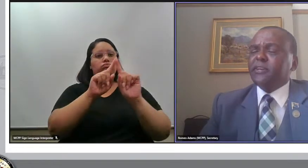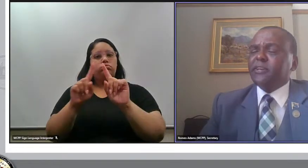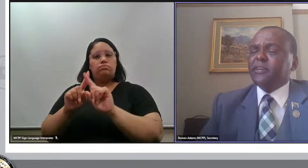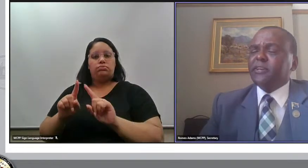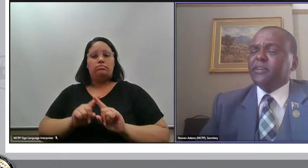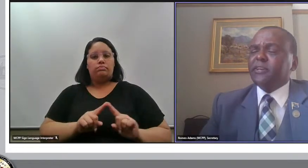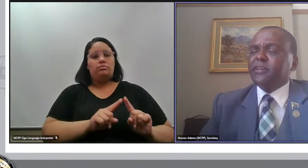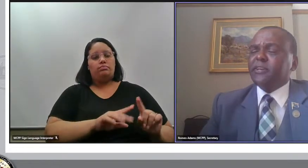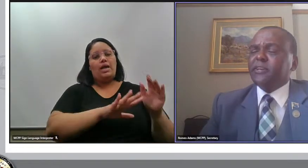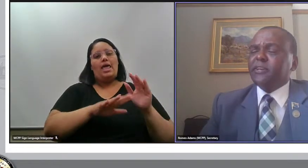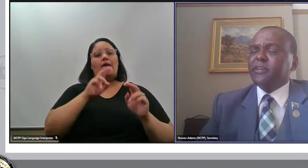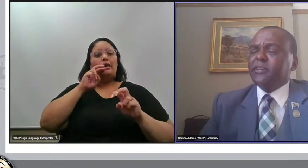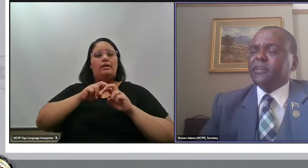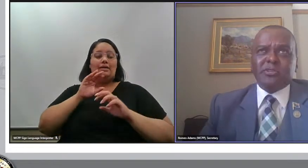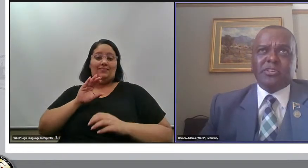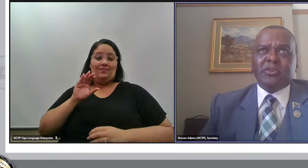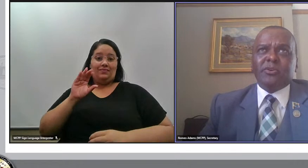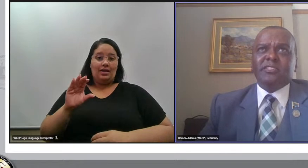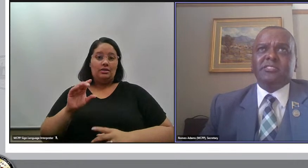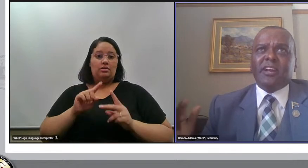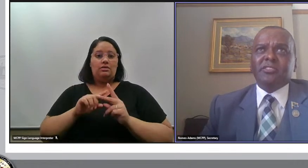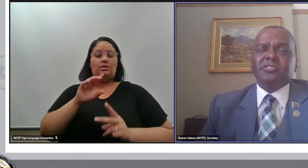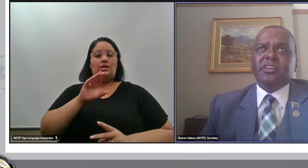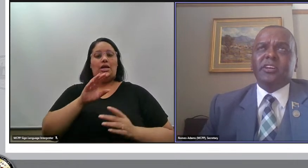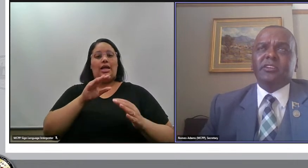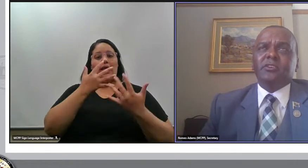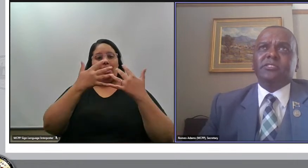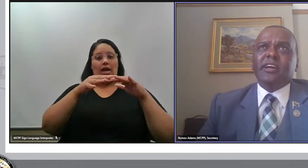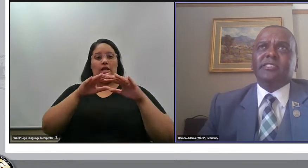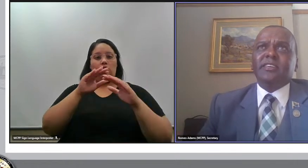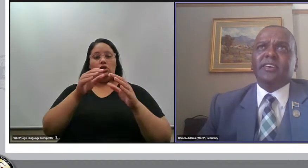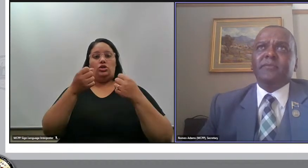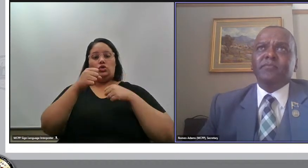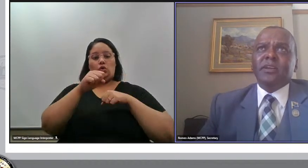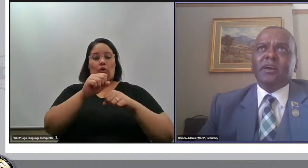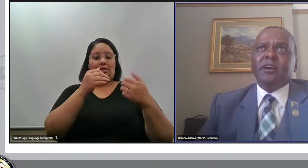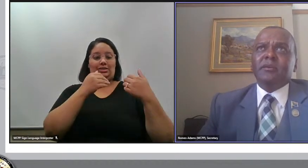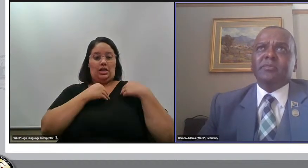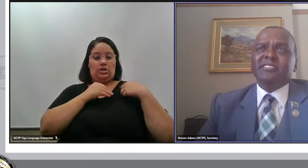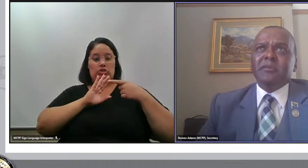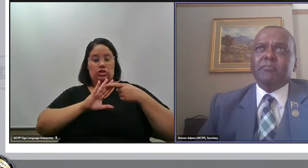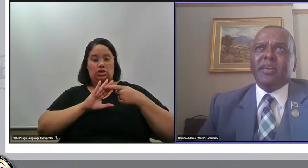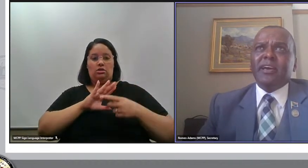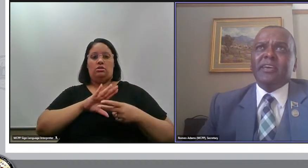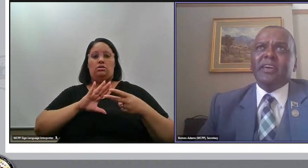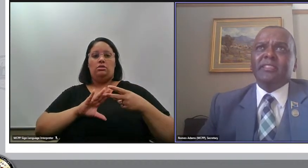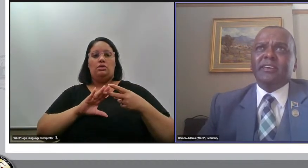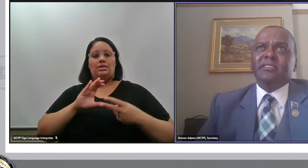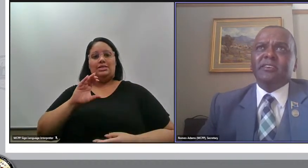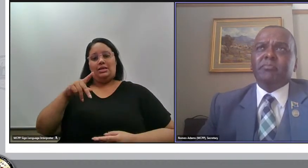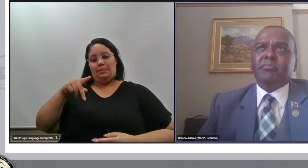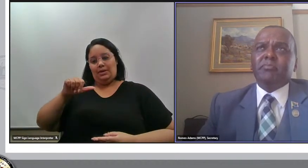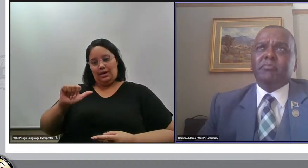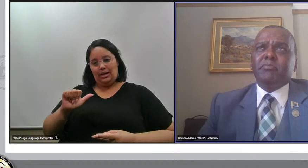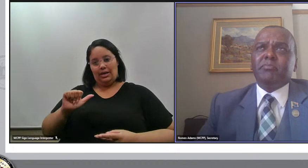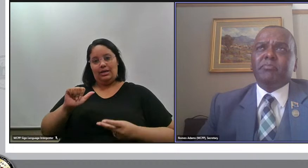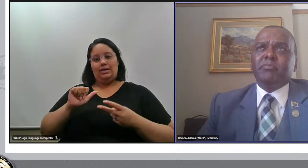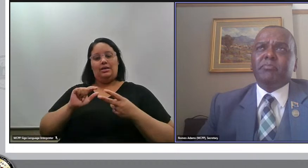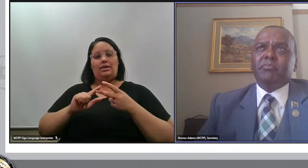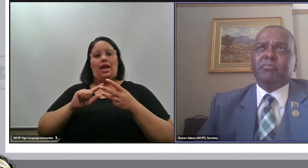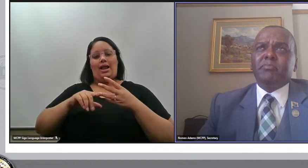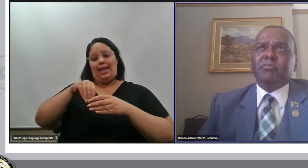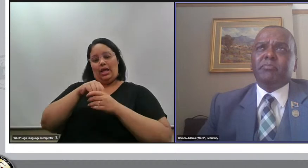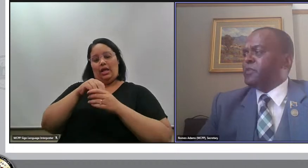were requested. It was the cybersecurity strategy. It looked at the CPA and the